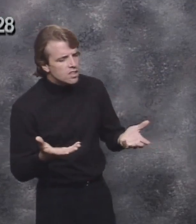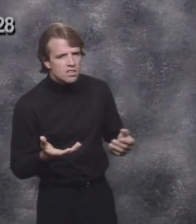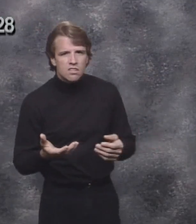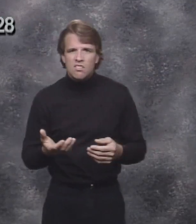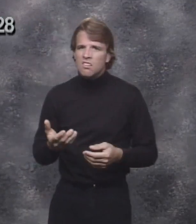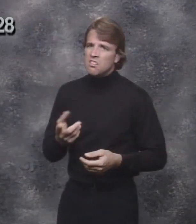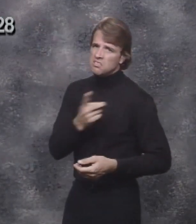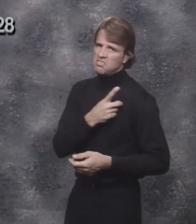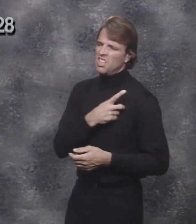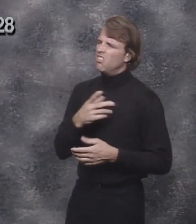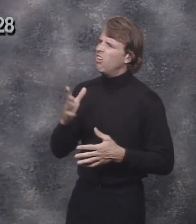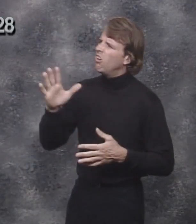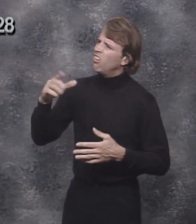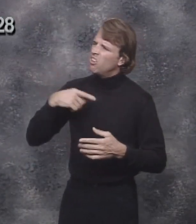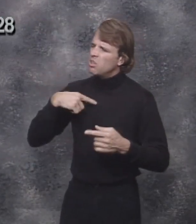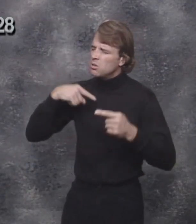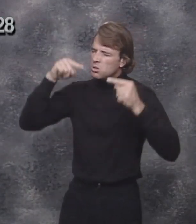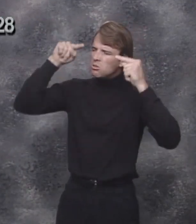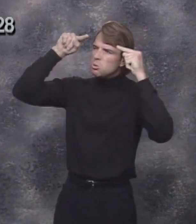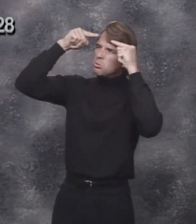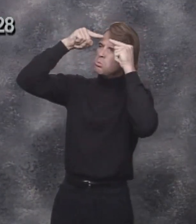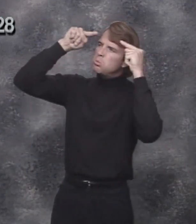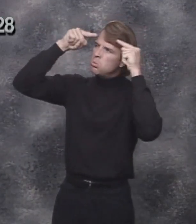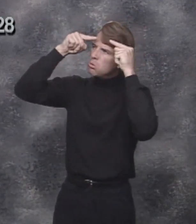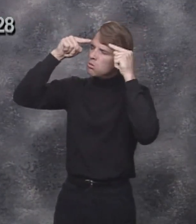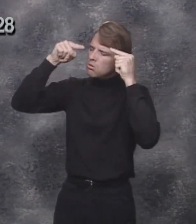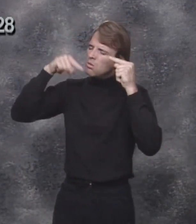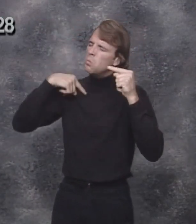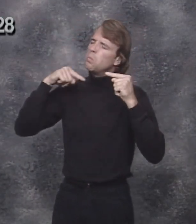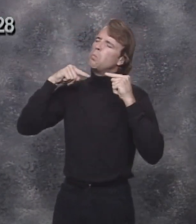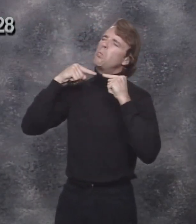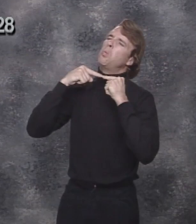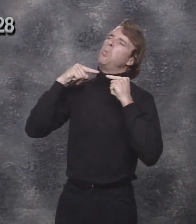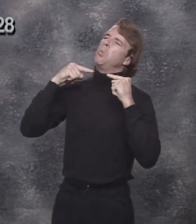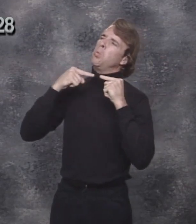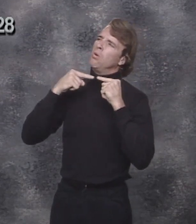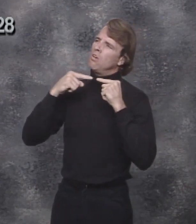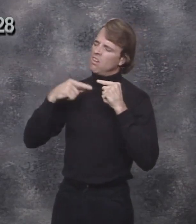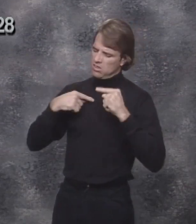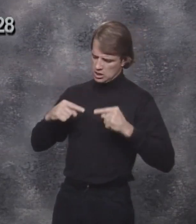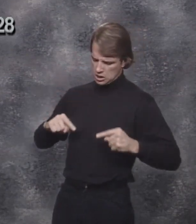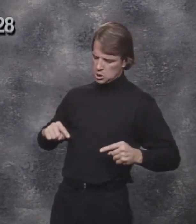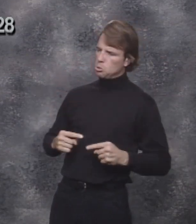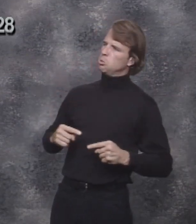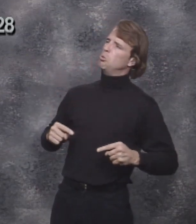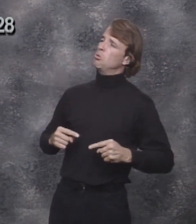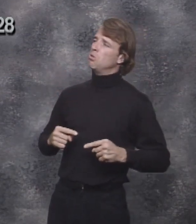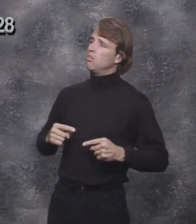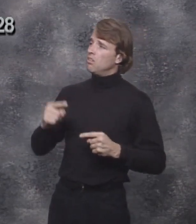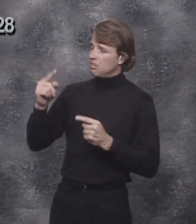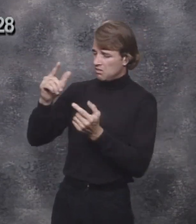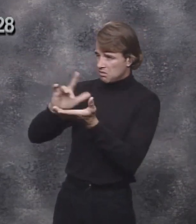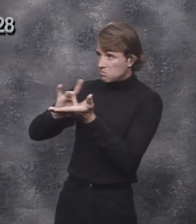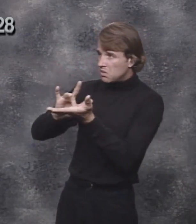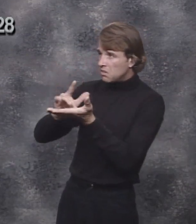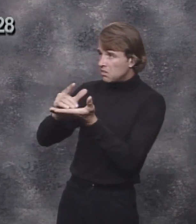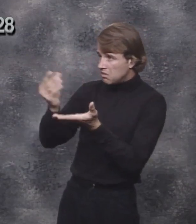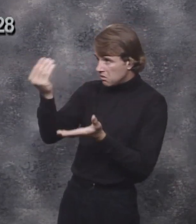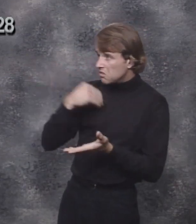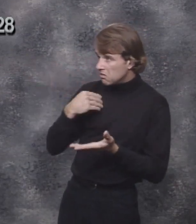"Where does it hurt?" And Dave said, "I have a headache a sore throat, my stomach